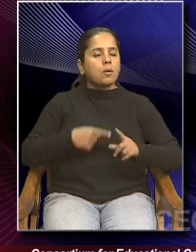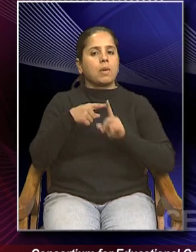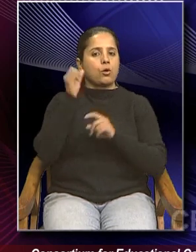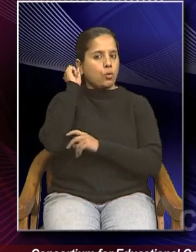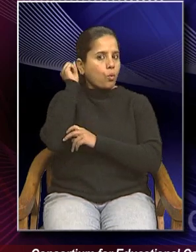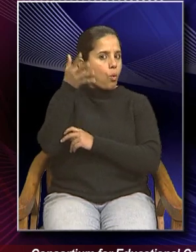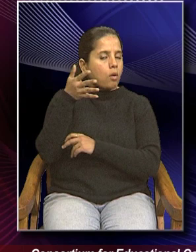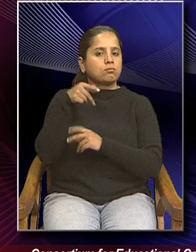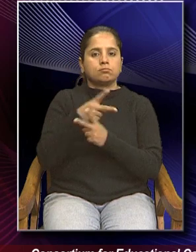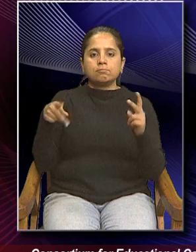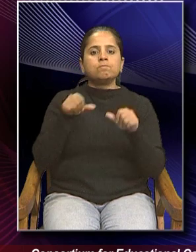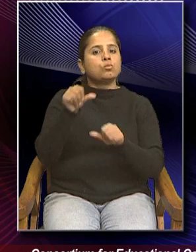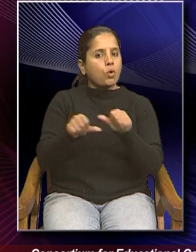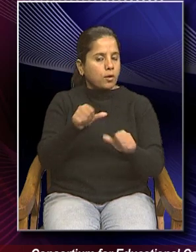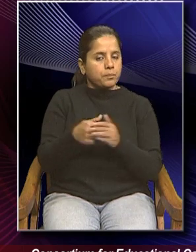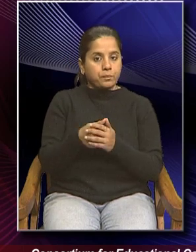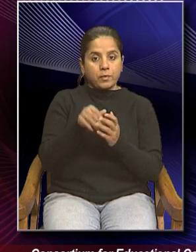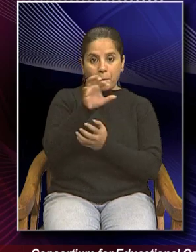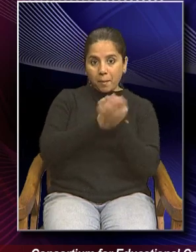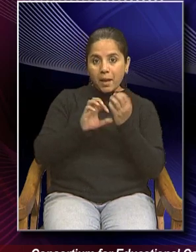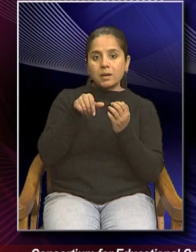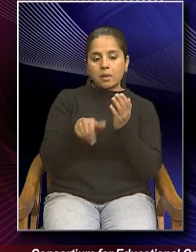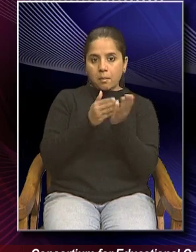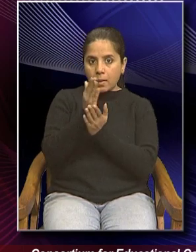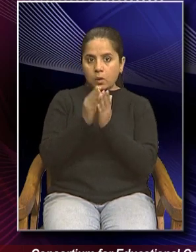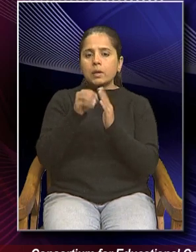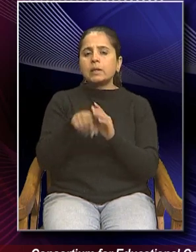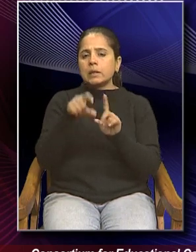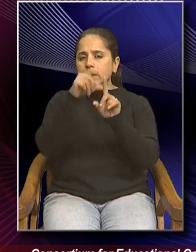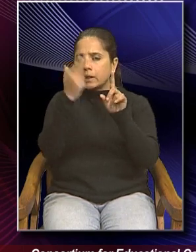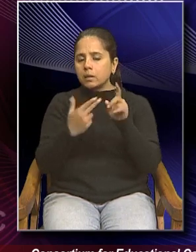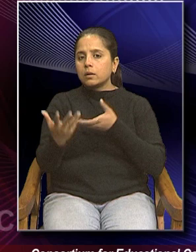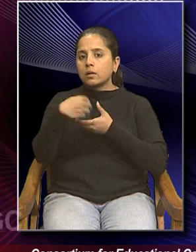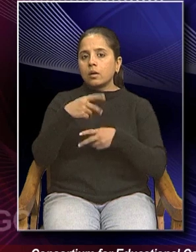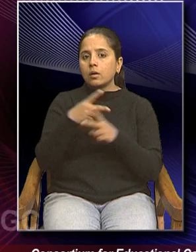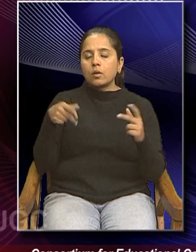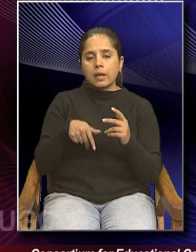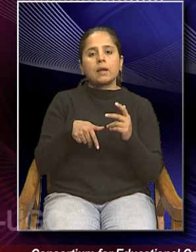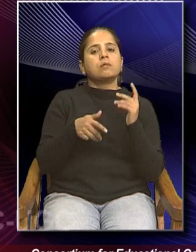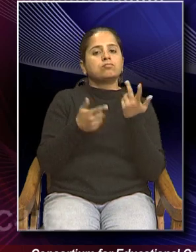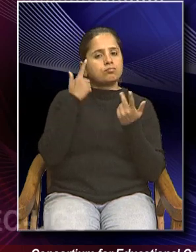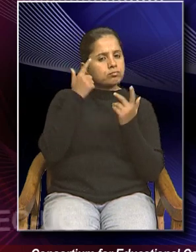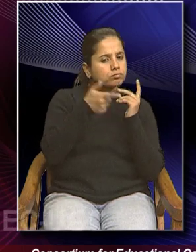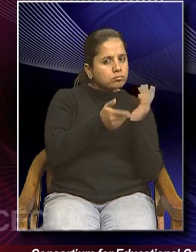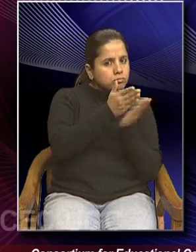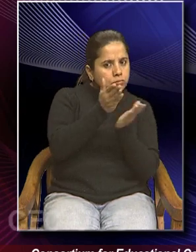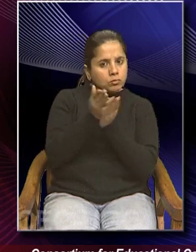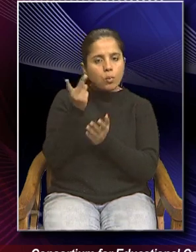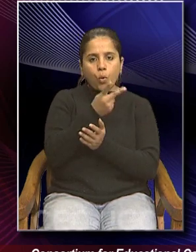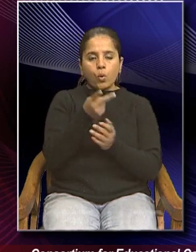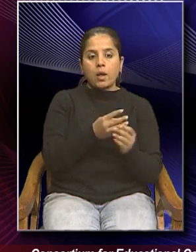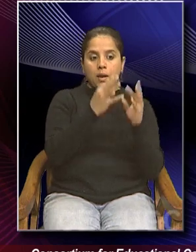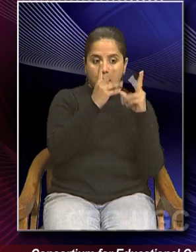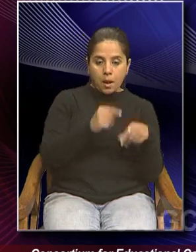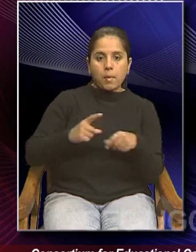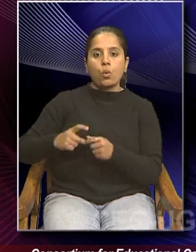cognitive processes. Mixed method design incorporates techniques from both qualitative and quantitative